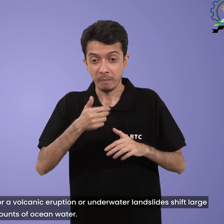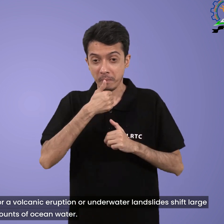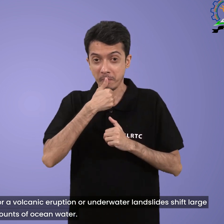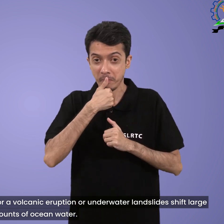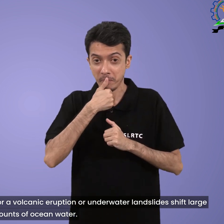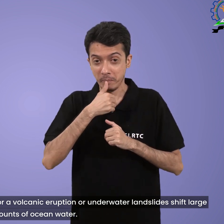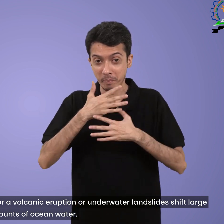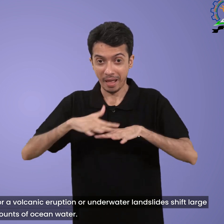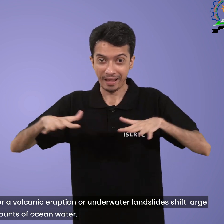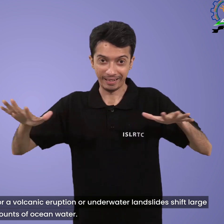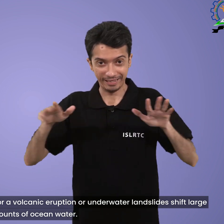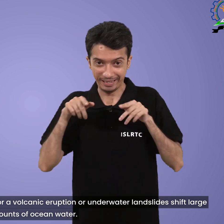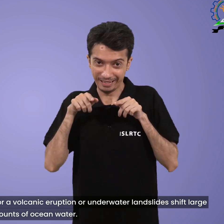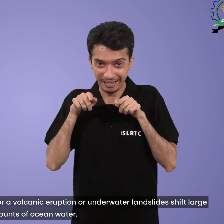ocean water.